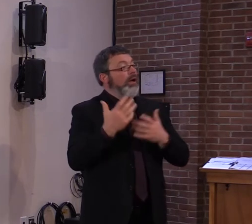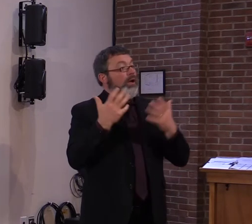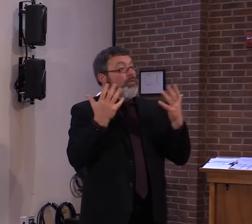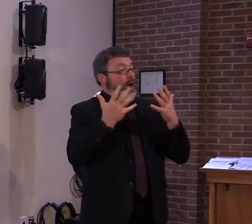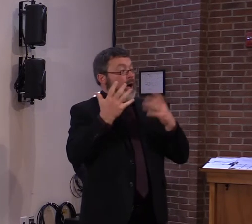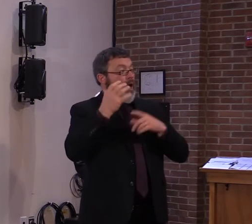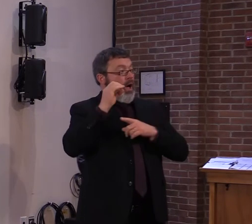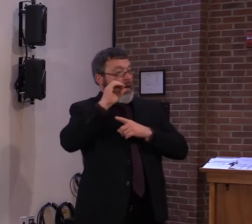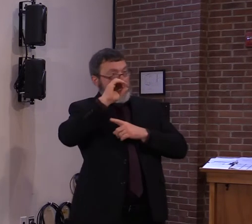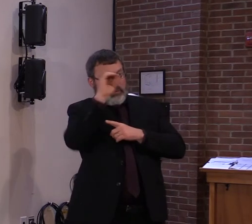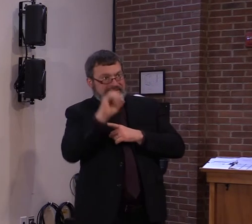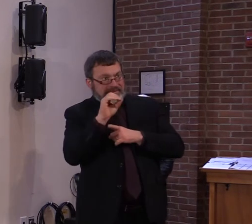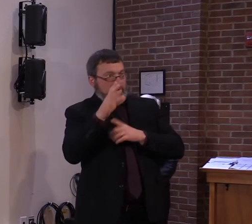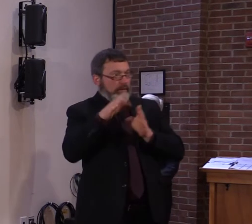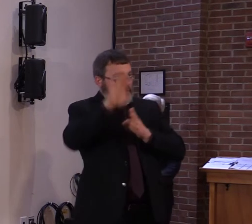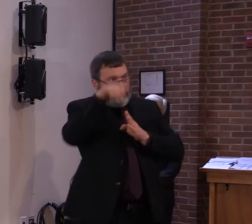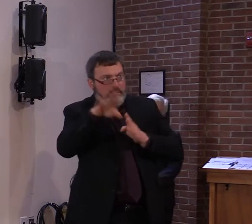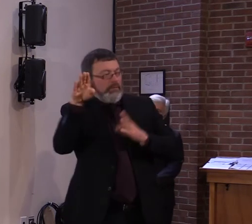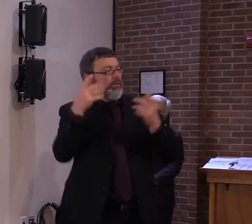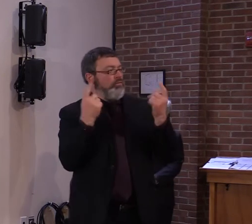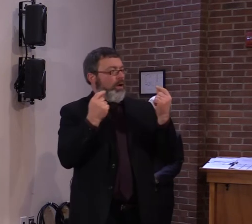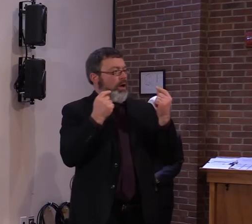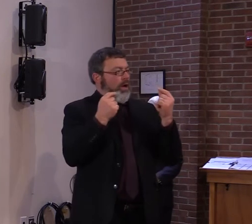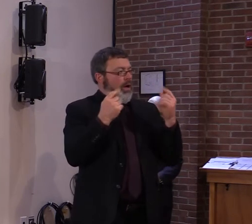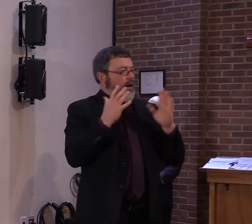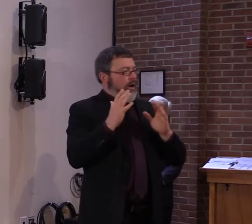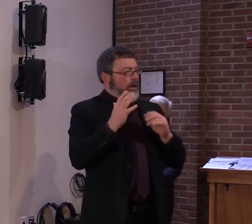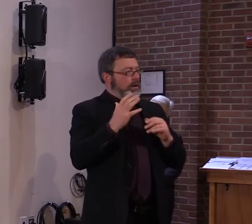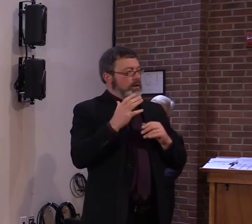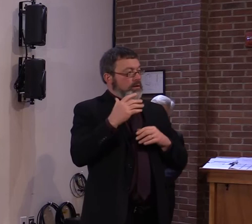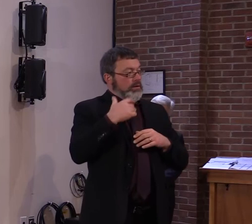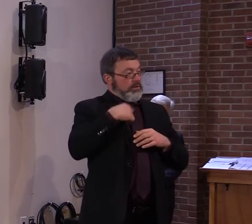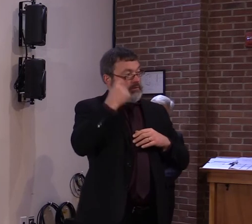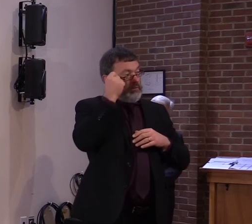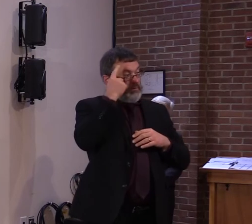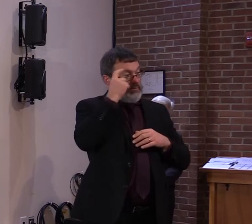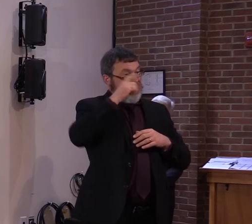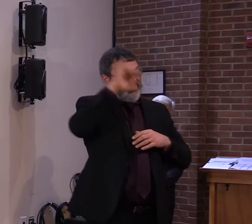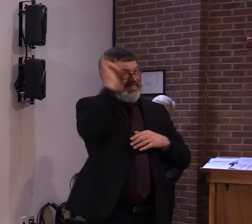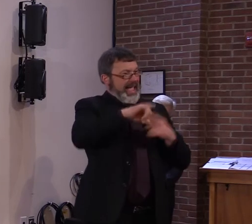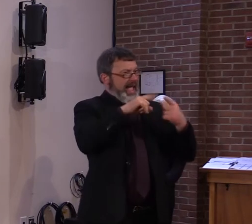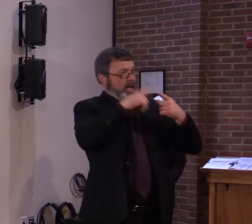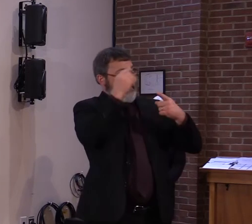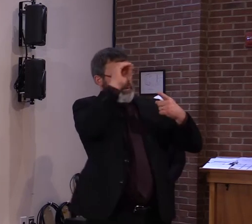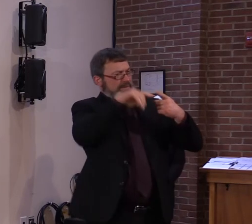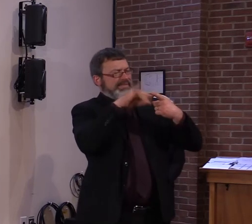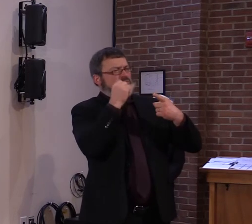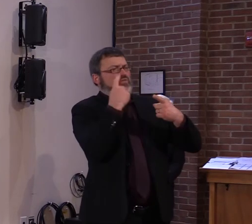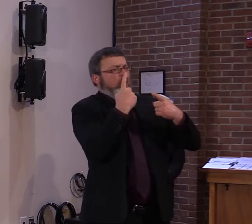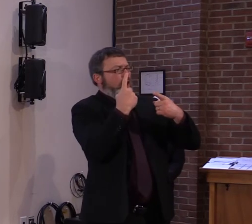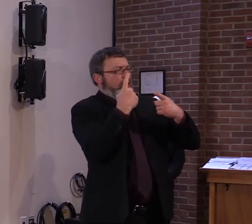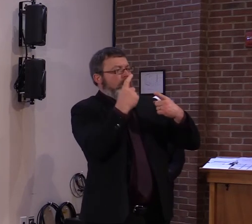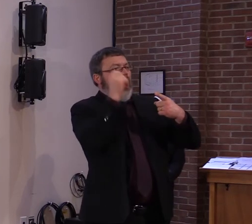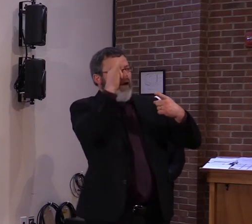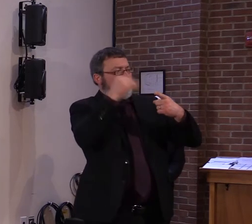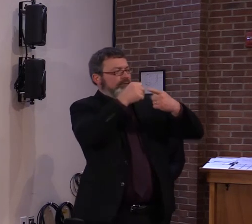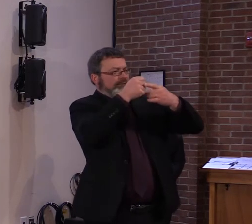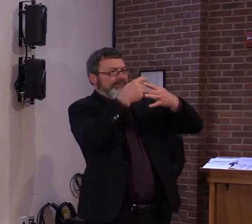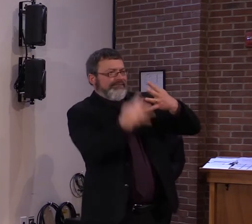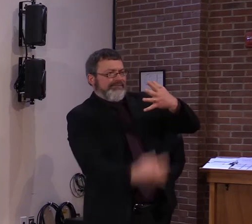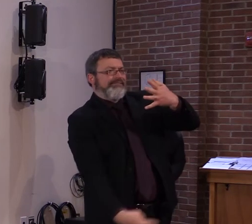one amongst literally six, at minimum, six metrics that we're following at any one time. So I don't think we